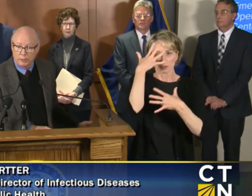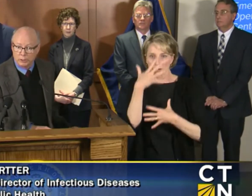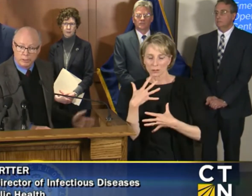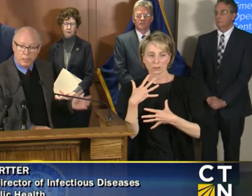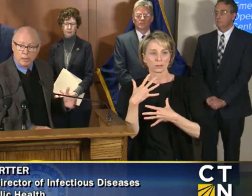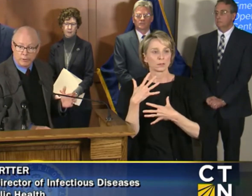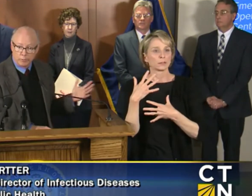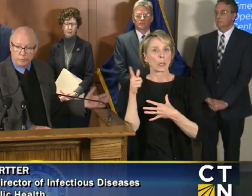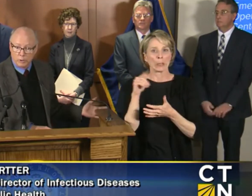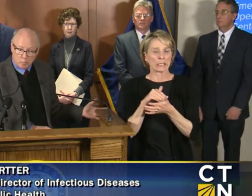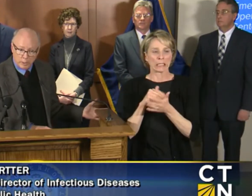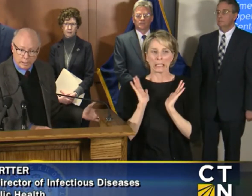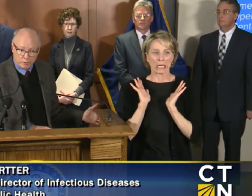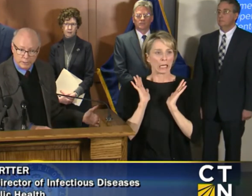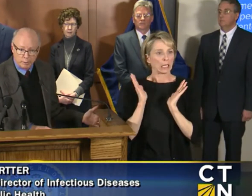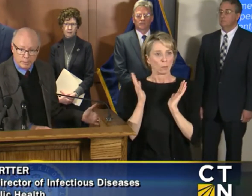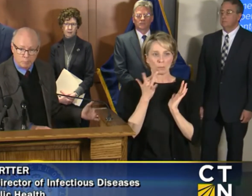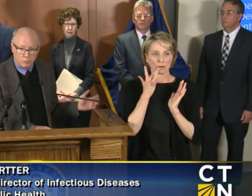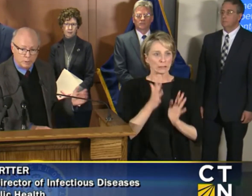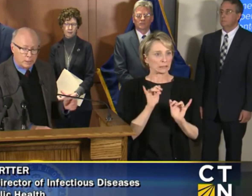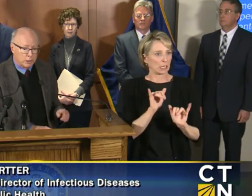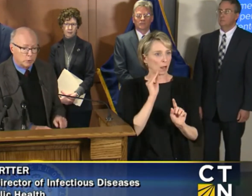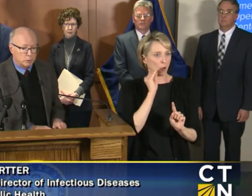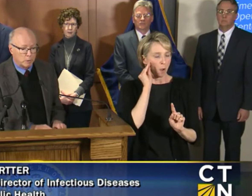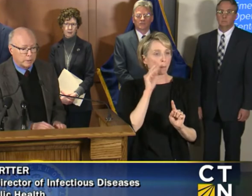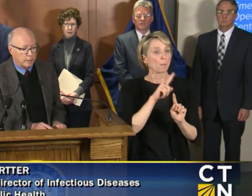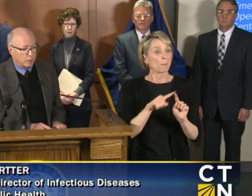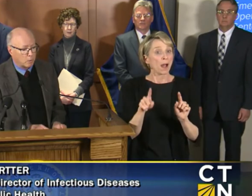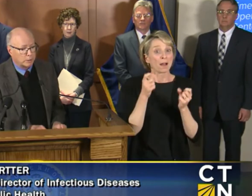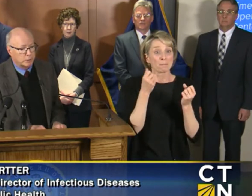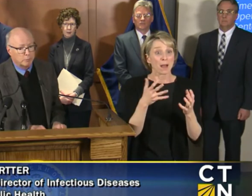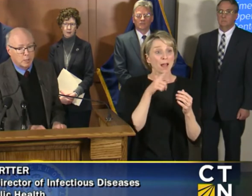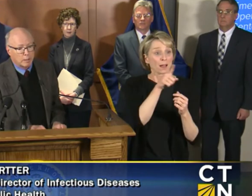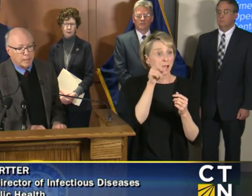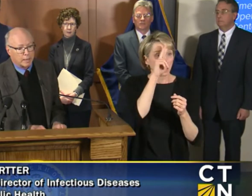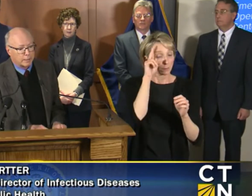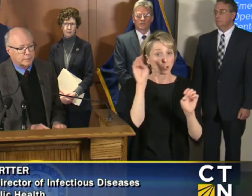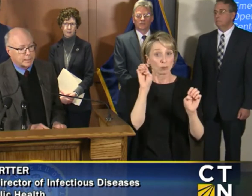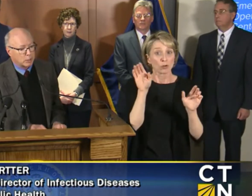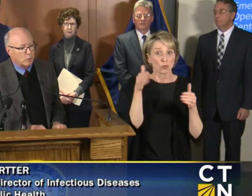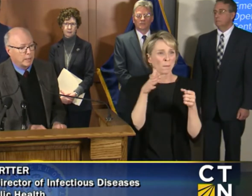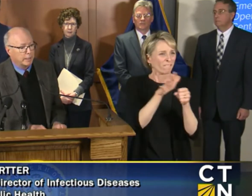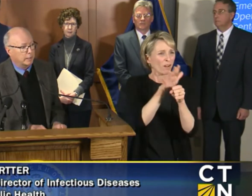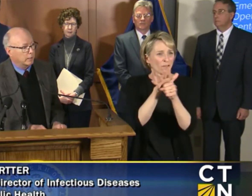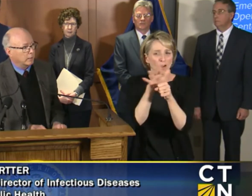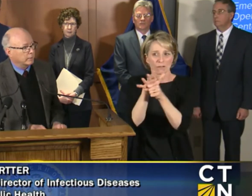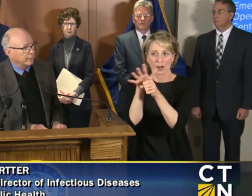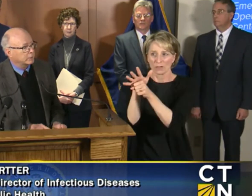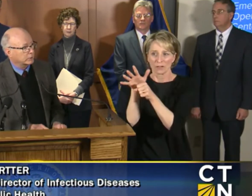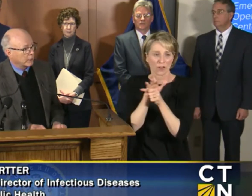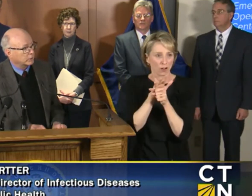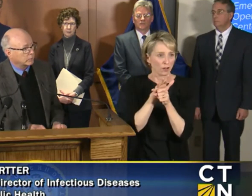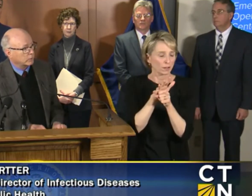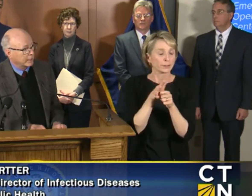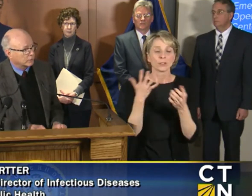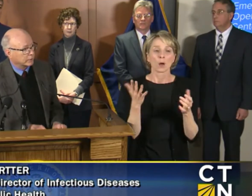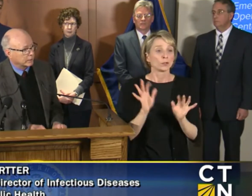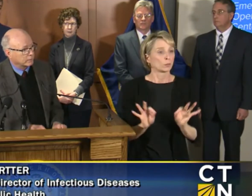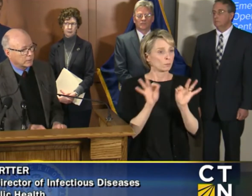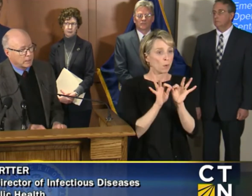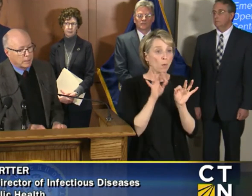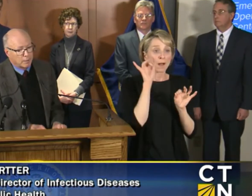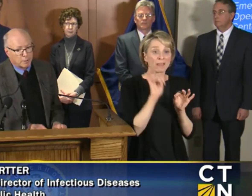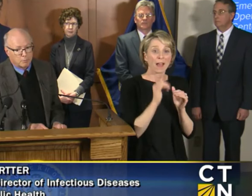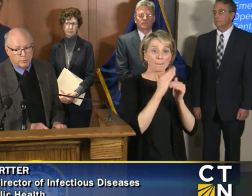departments because they're full up right now seeing people. So it's really a question of accelerating these sites for